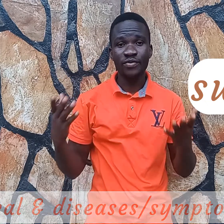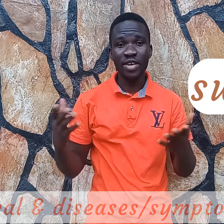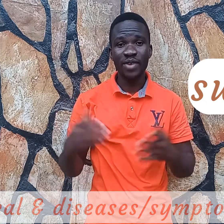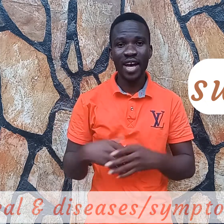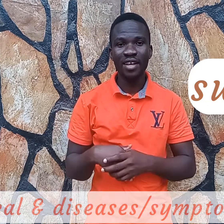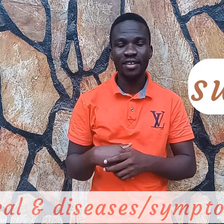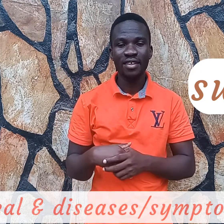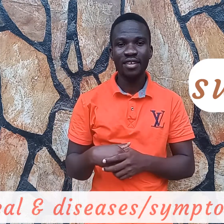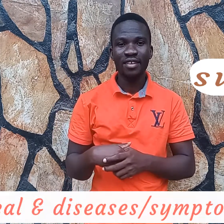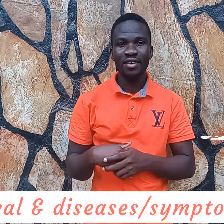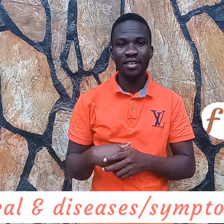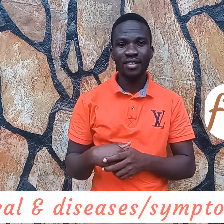fever, sign.